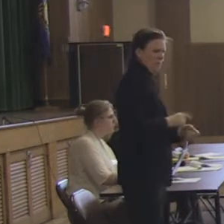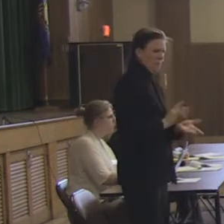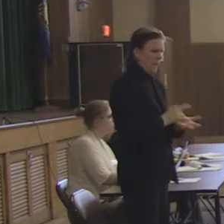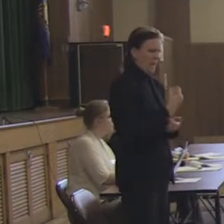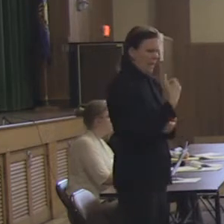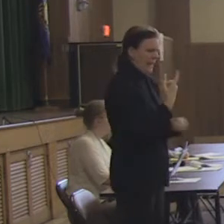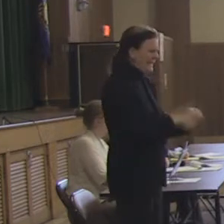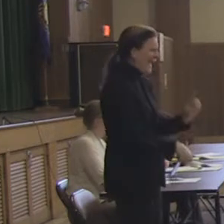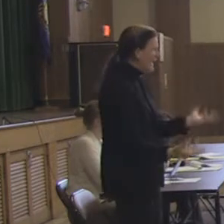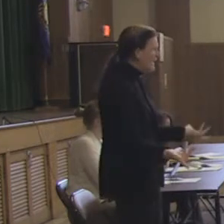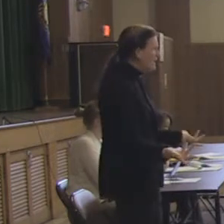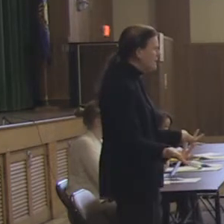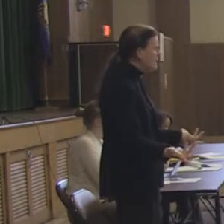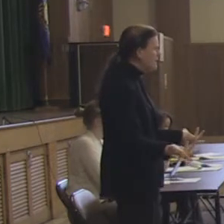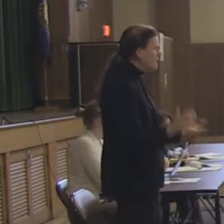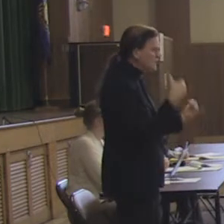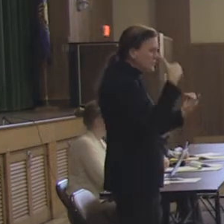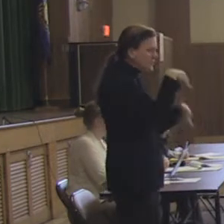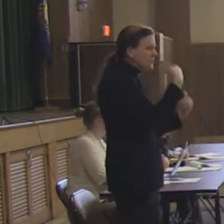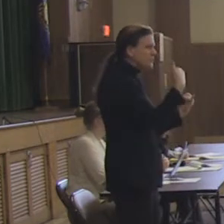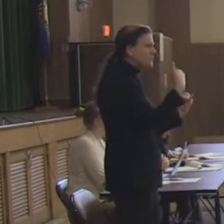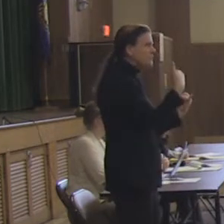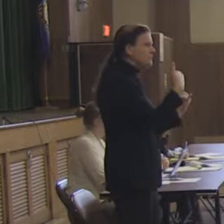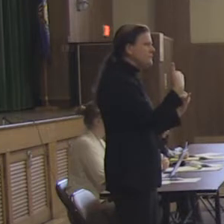medication that can also save your life?